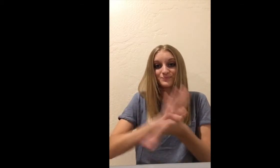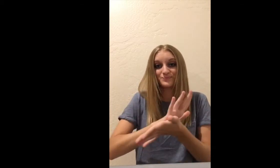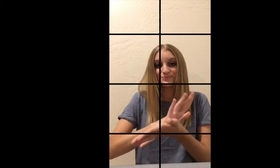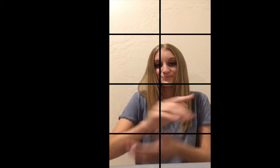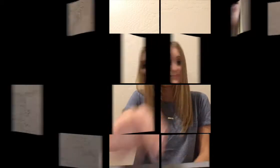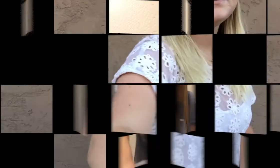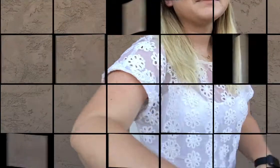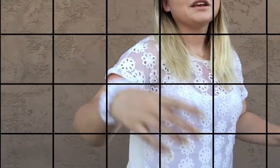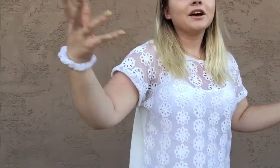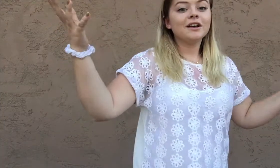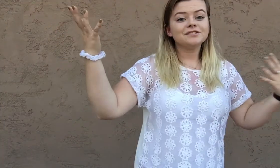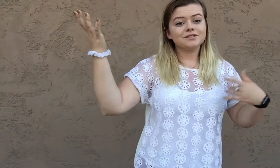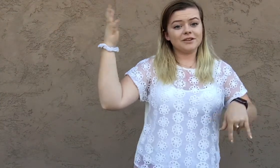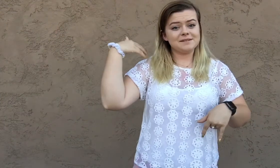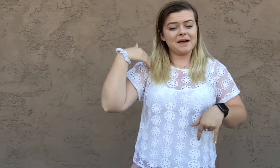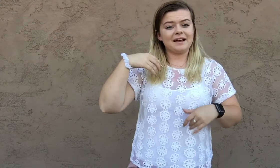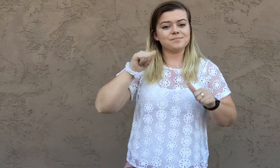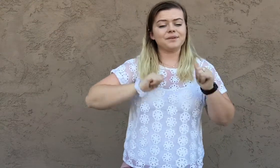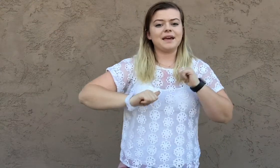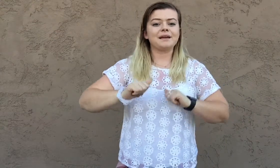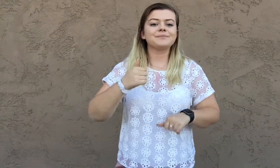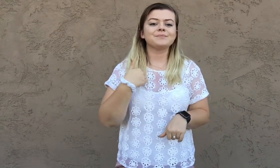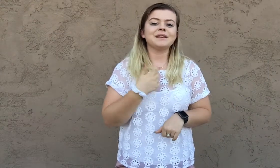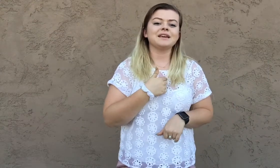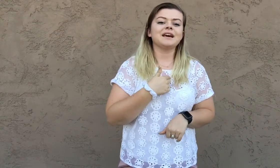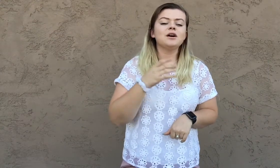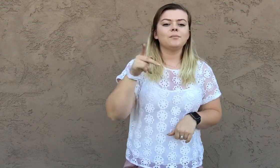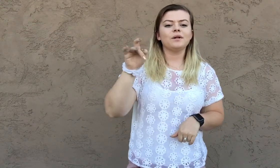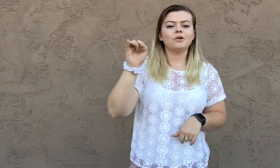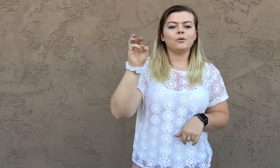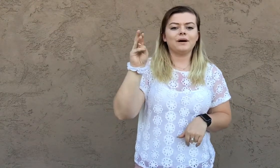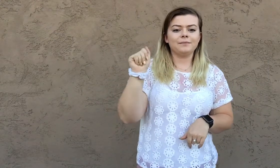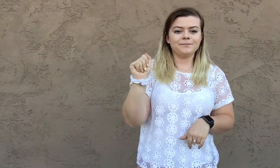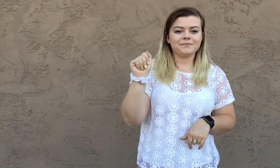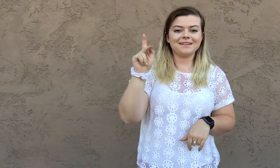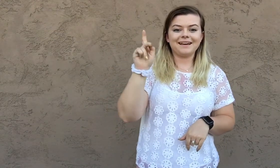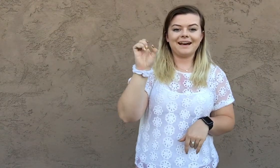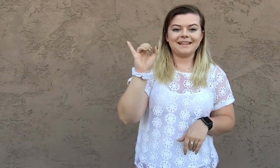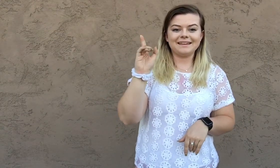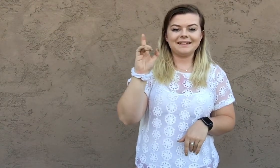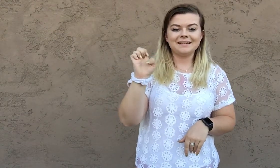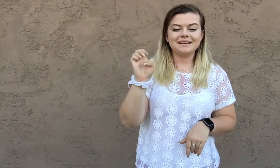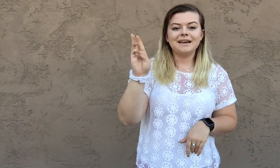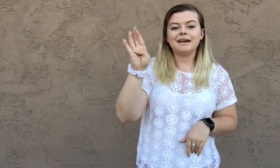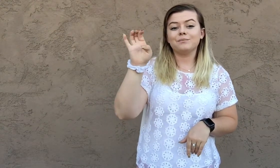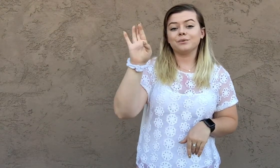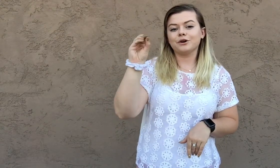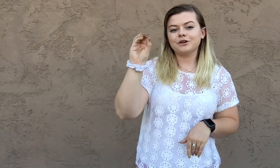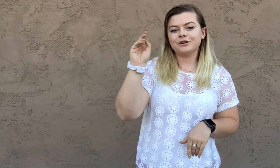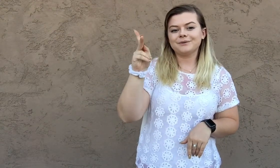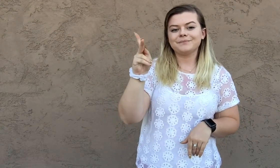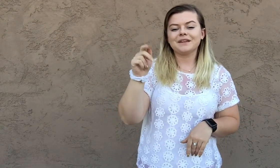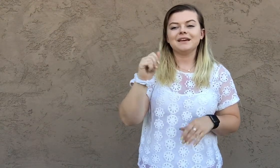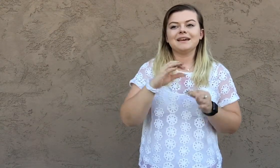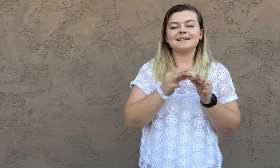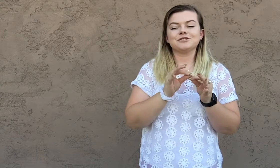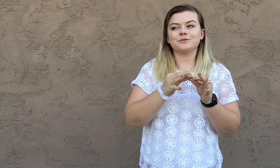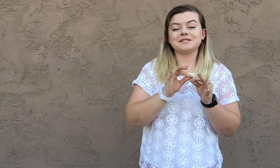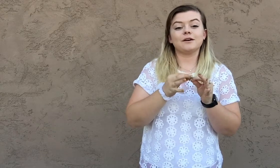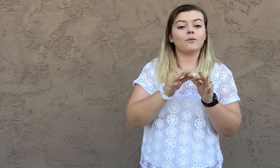help children at school. So this past play, me, Paloma, Kylie, and Brooke were